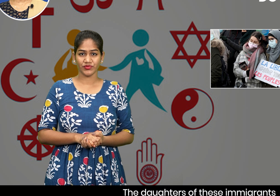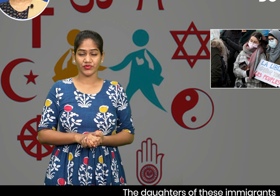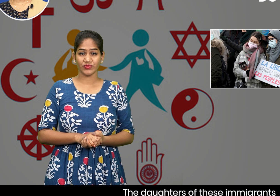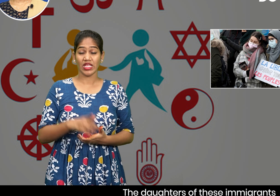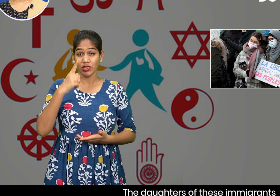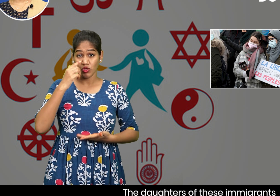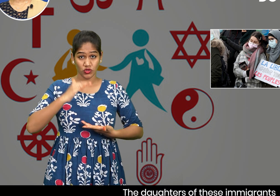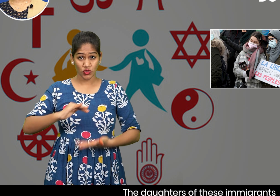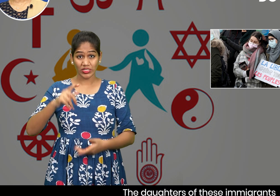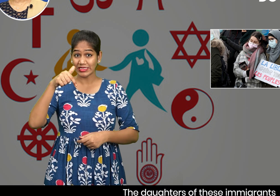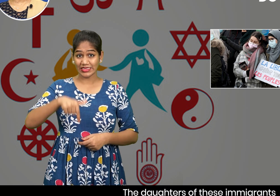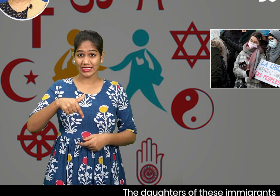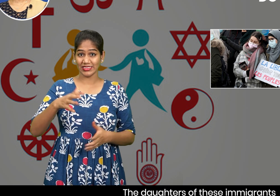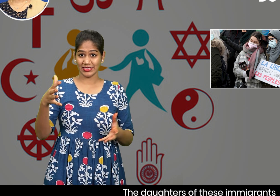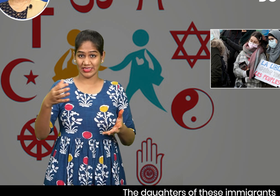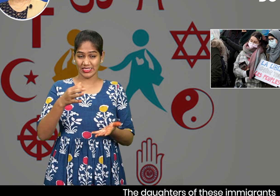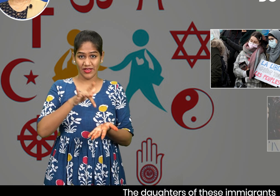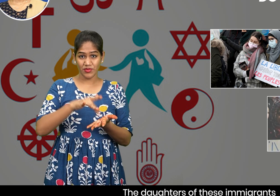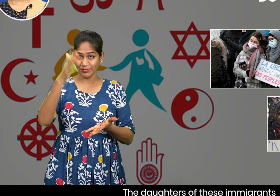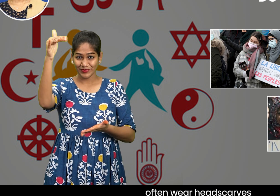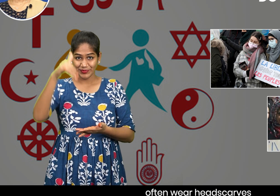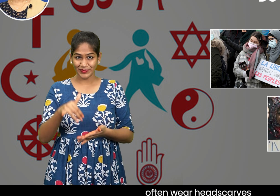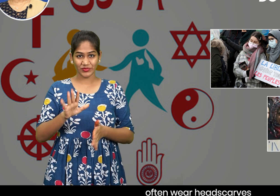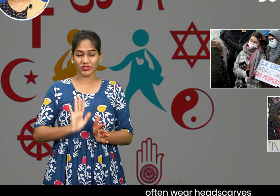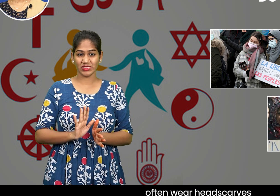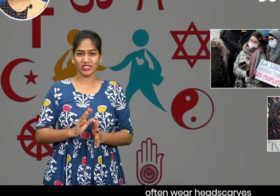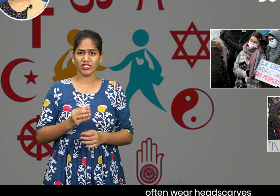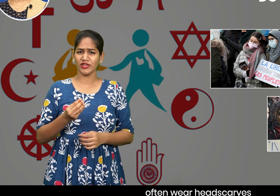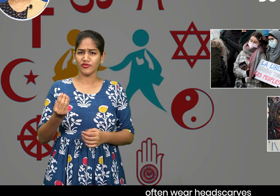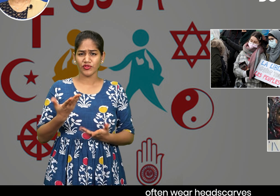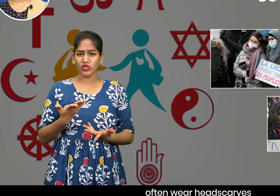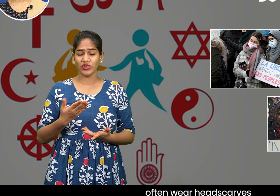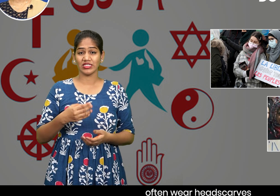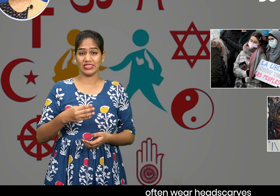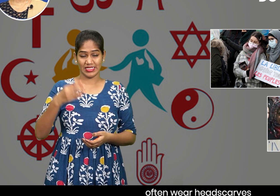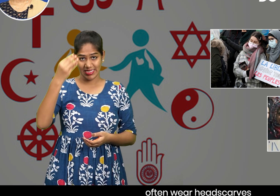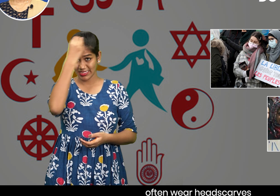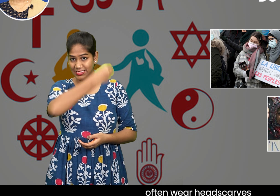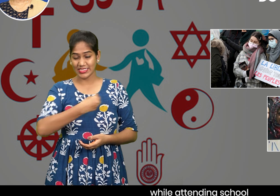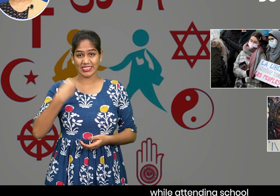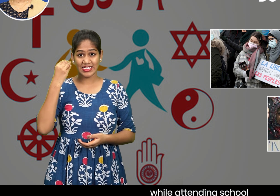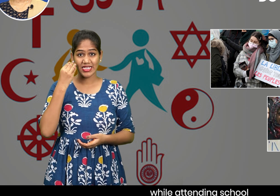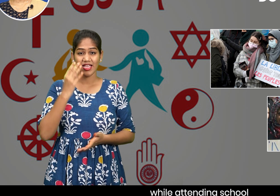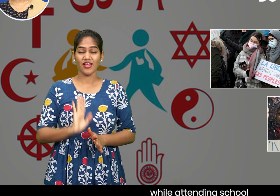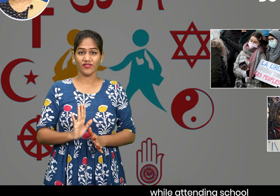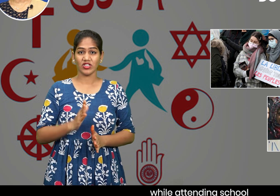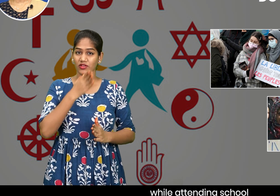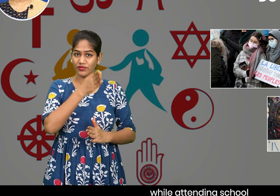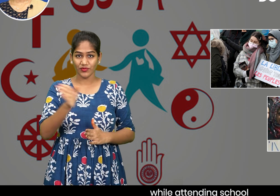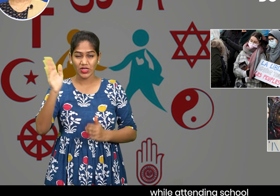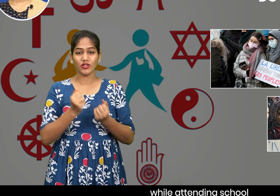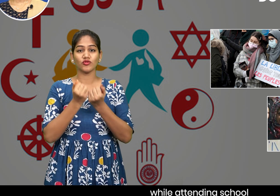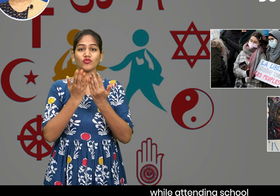The daughters of these immigrants often wear headscarves while attending